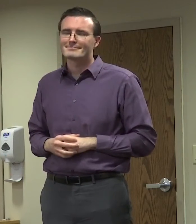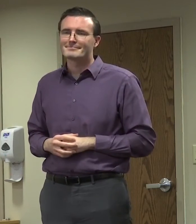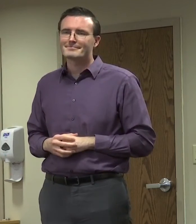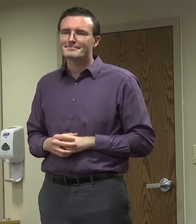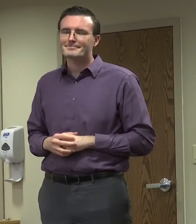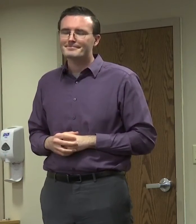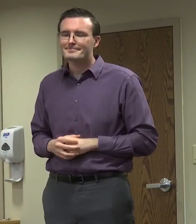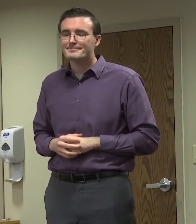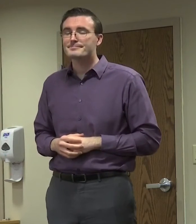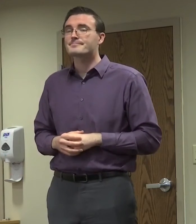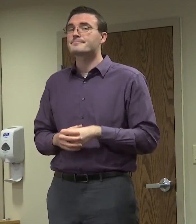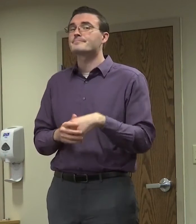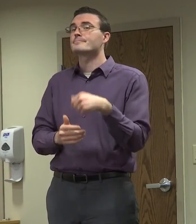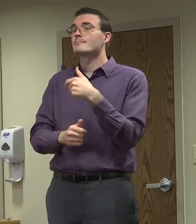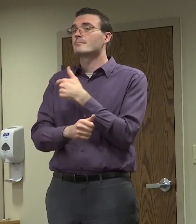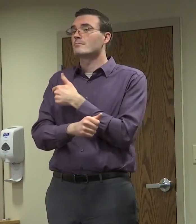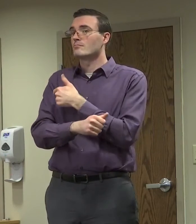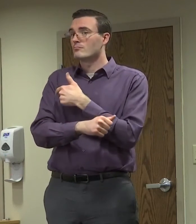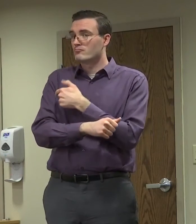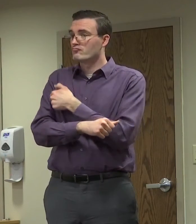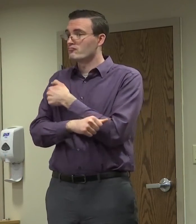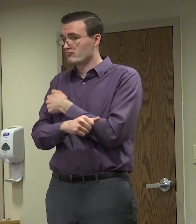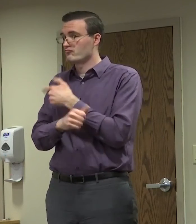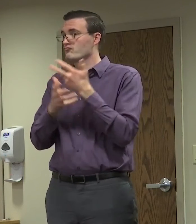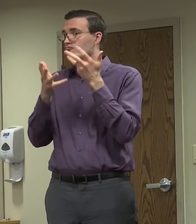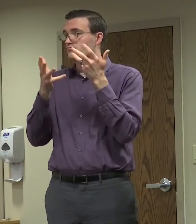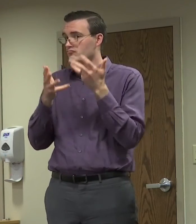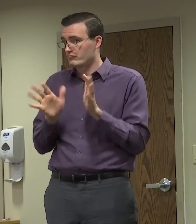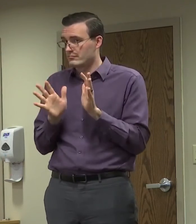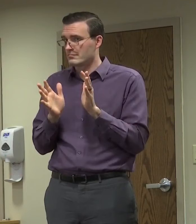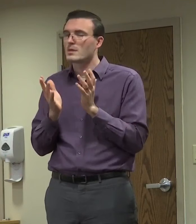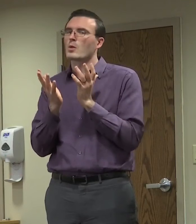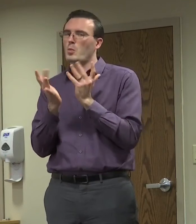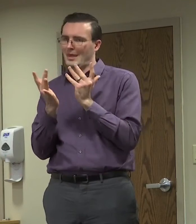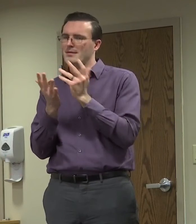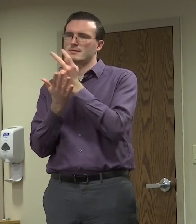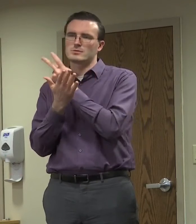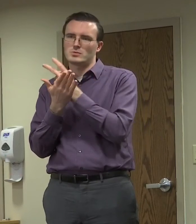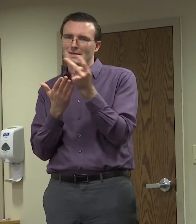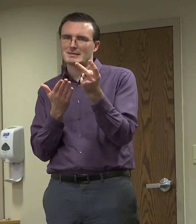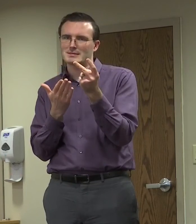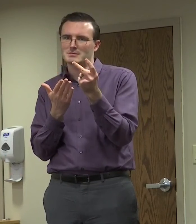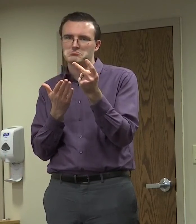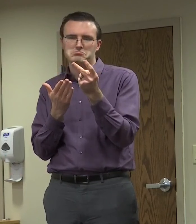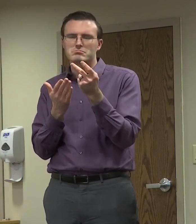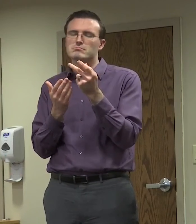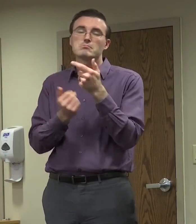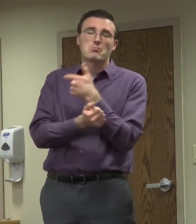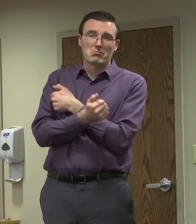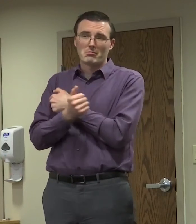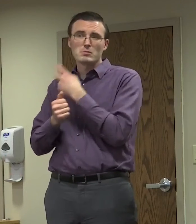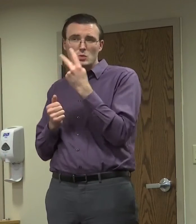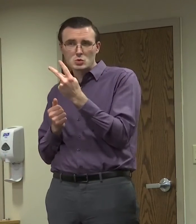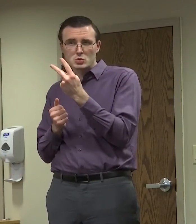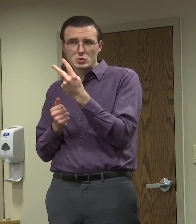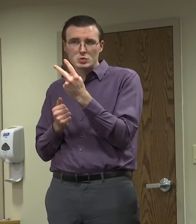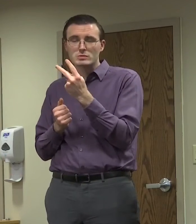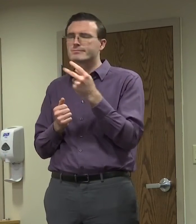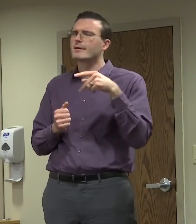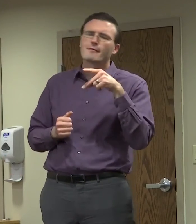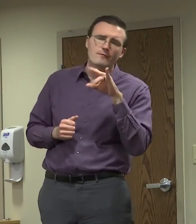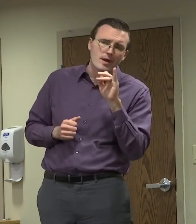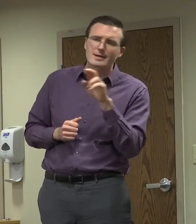You need to wait for 2 weeks after completion of the vaccine series. So if it's either Pfizer or Moderna, we talk about that 2 weeks